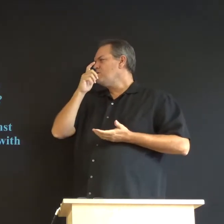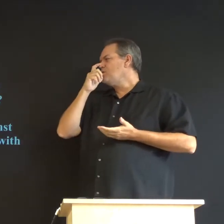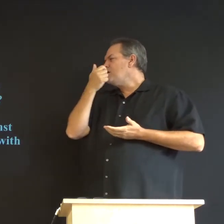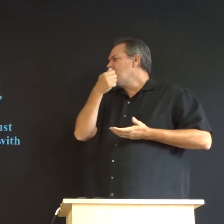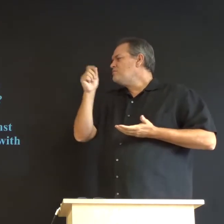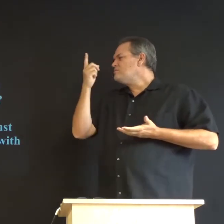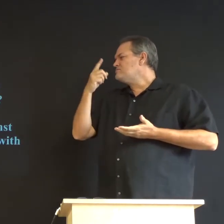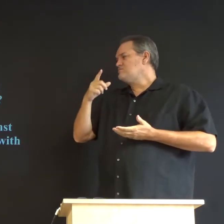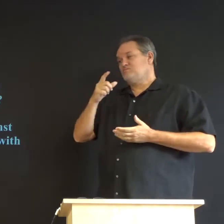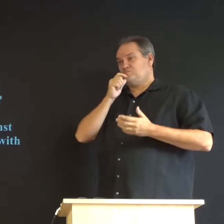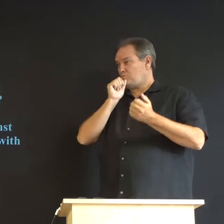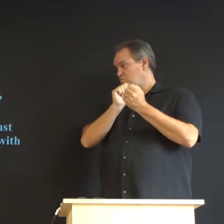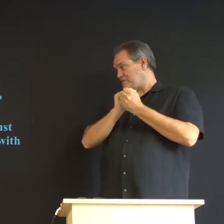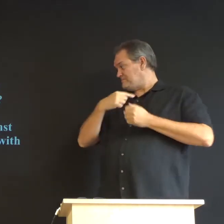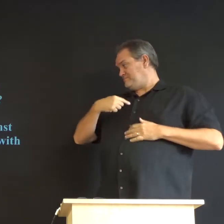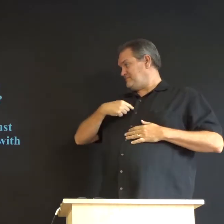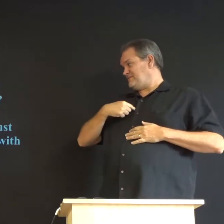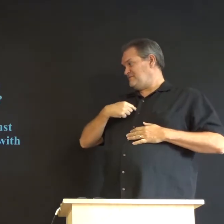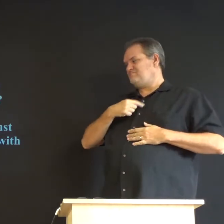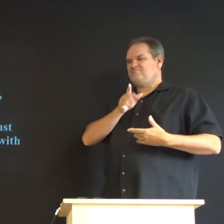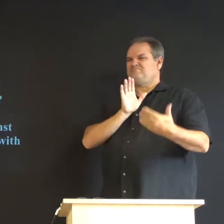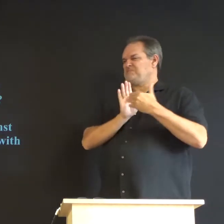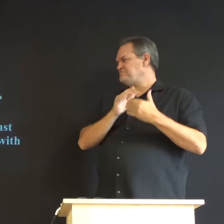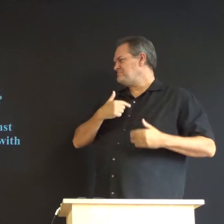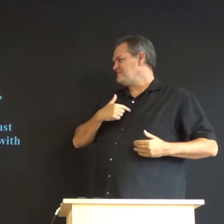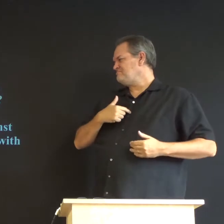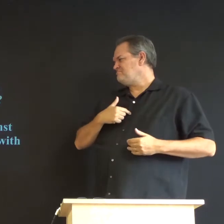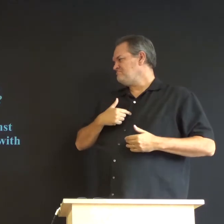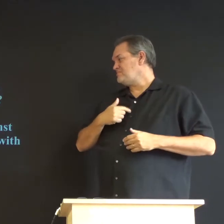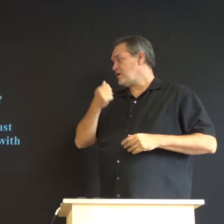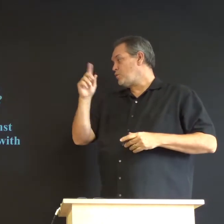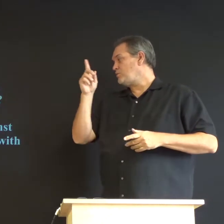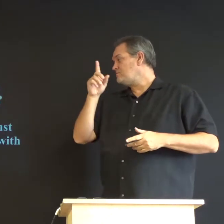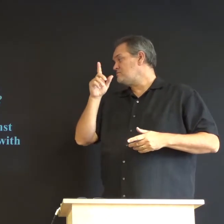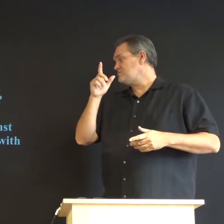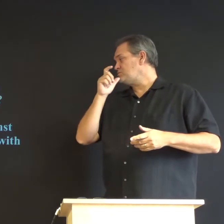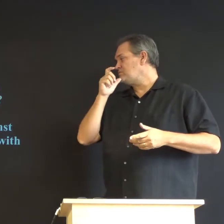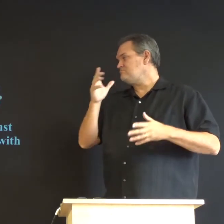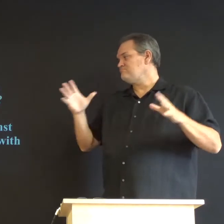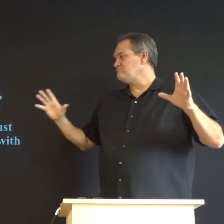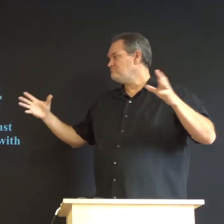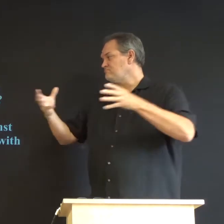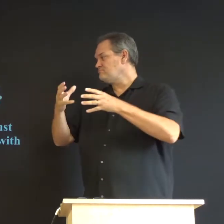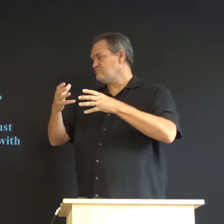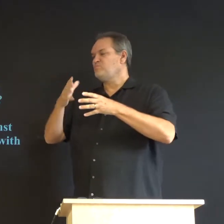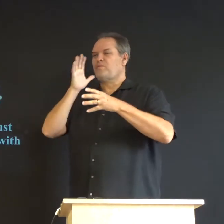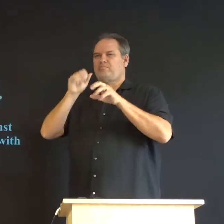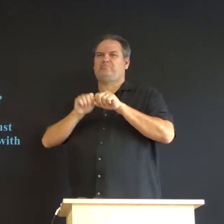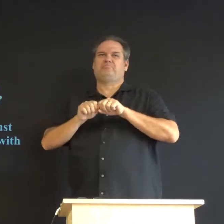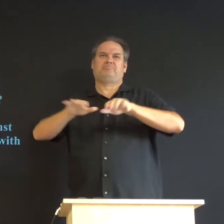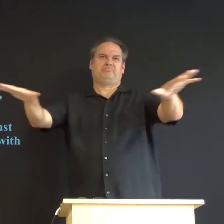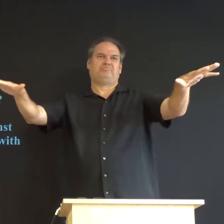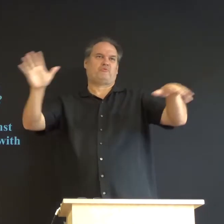Anyone who is not with me is against me, and anyone who does not gather with me